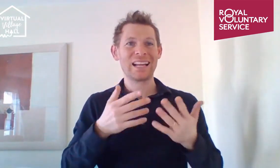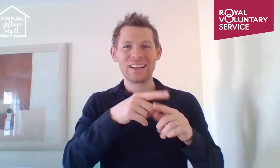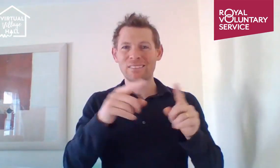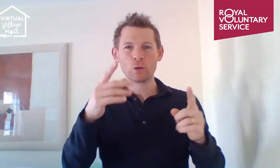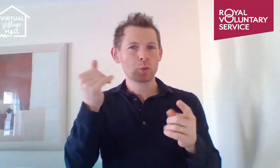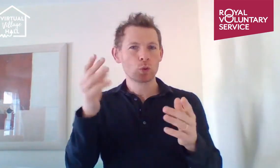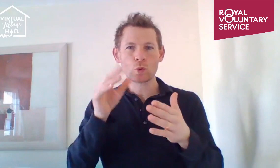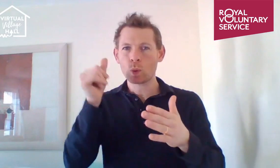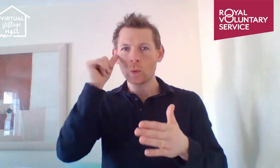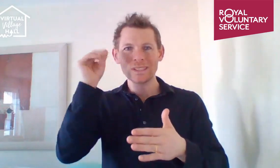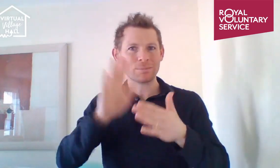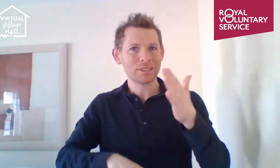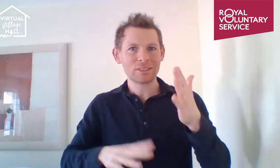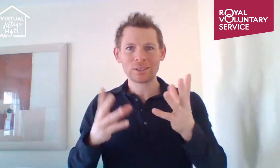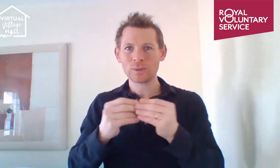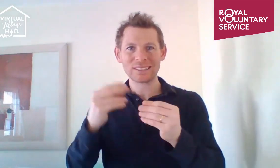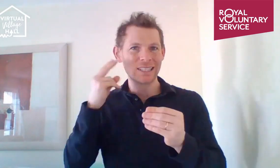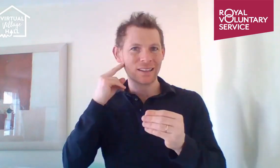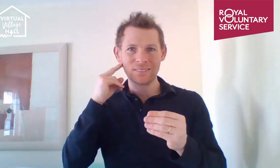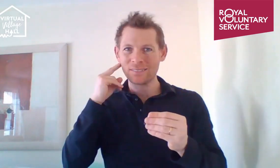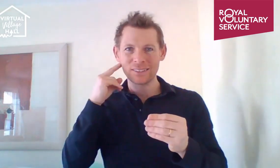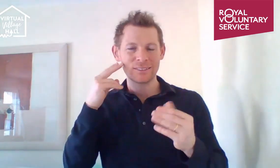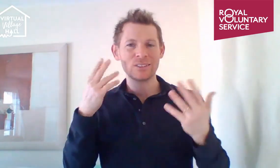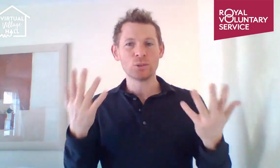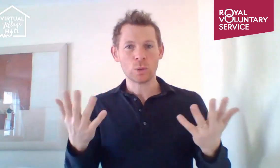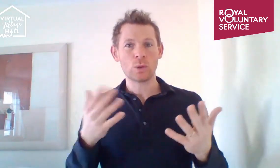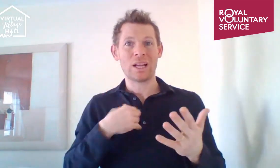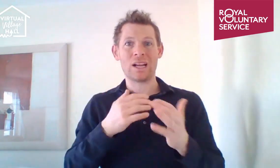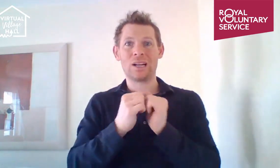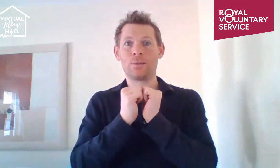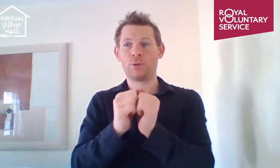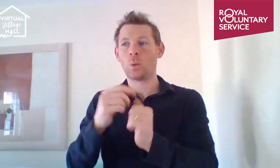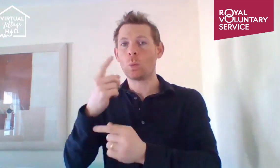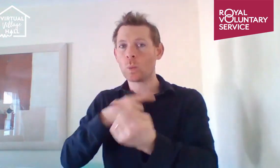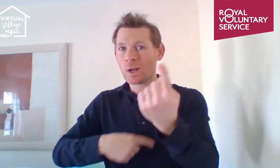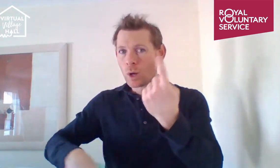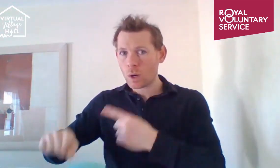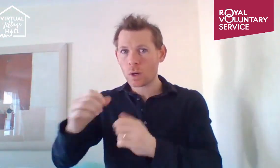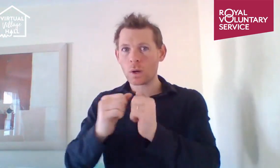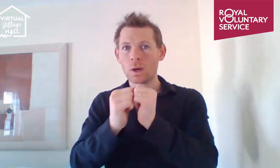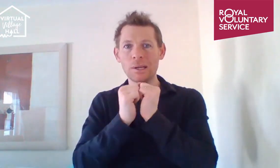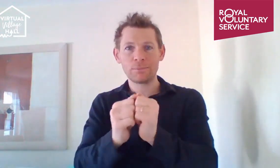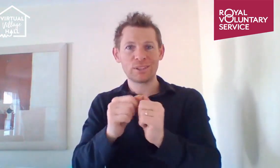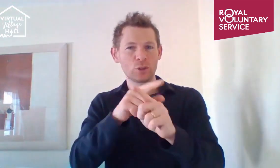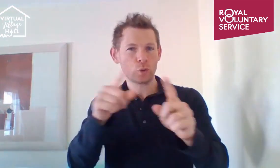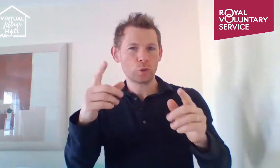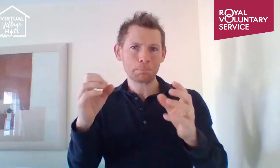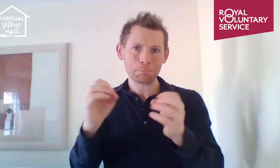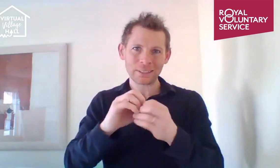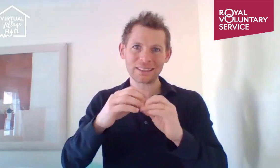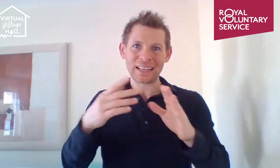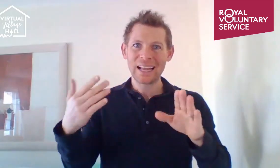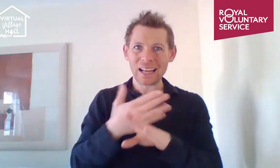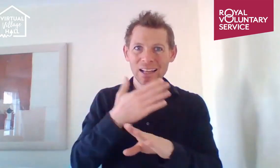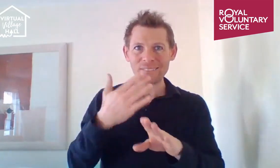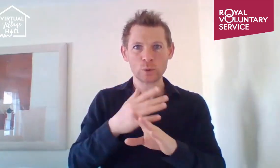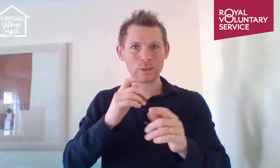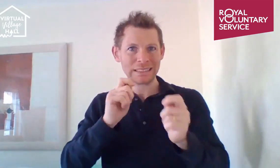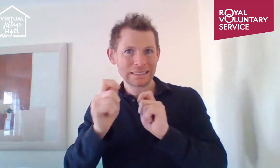can adapt their teaching styles to meet the deaf child. So I think it's something that I appreciate you all,